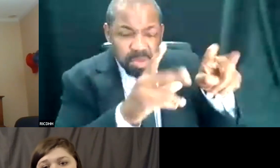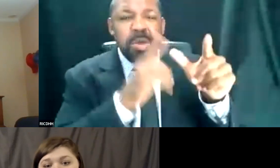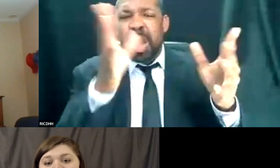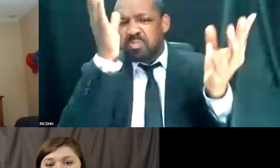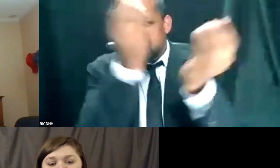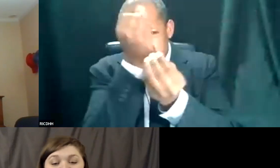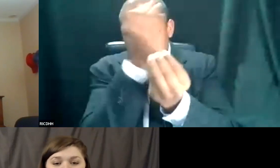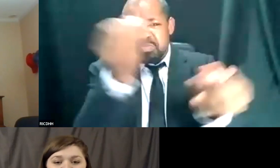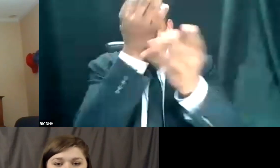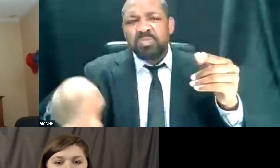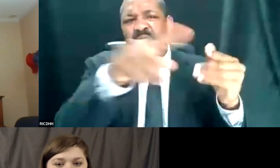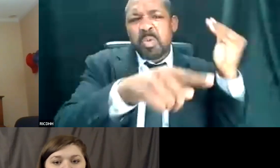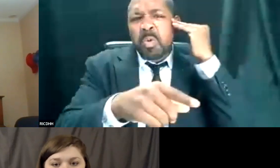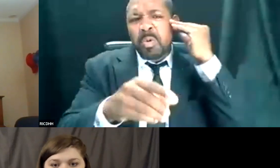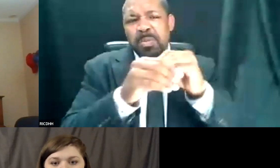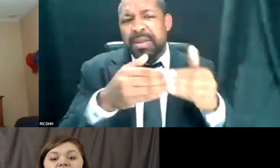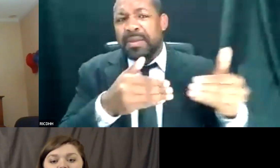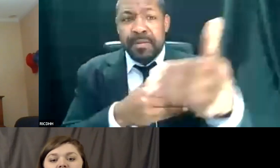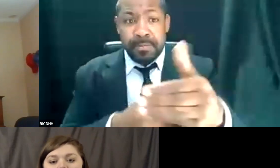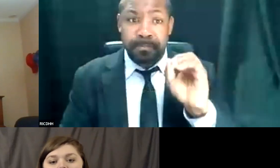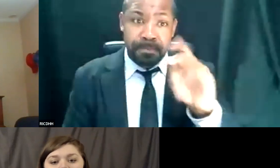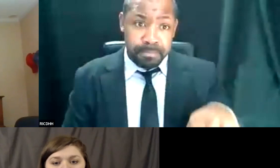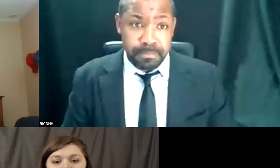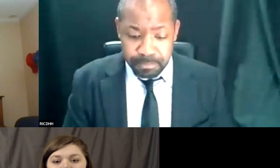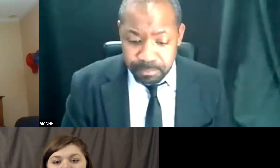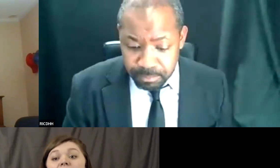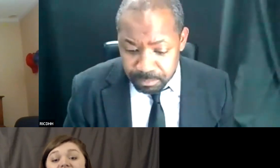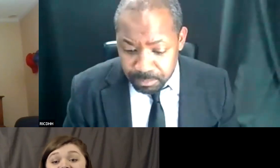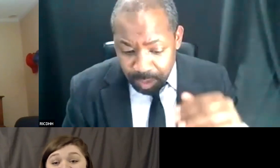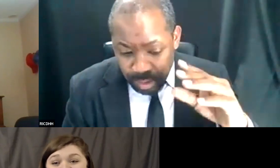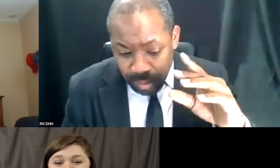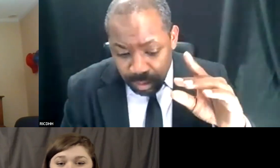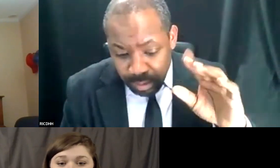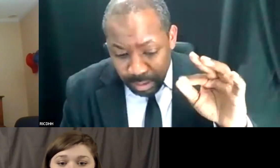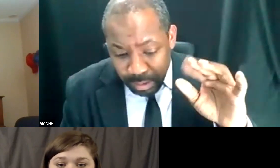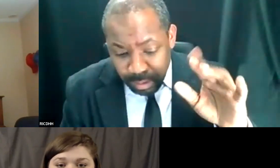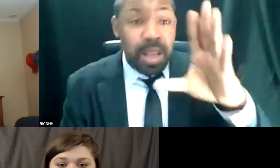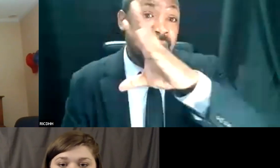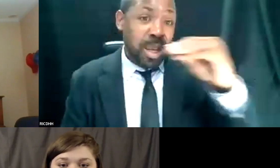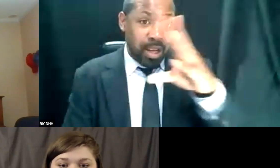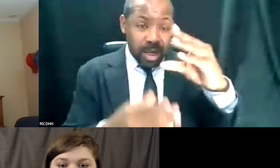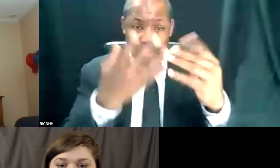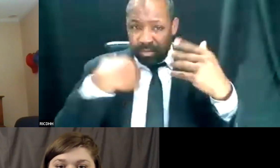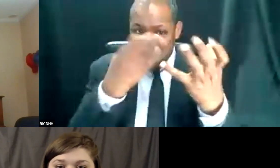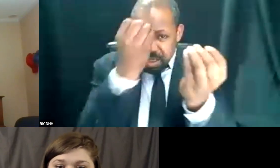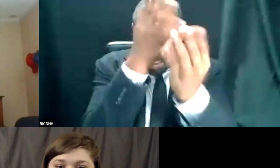eye on that. And I will inform you all in advance.